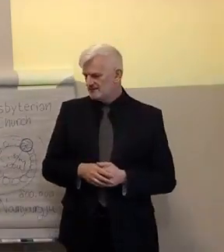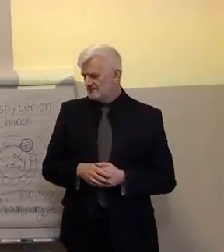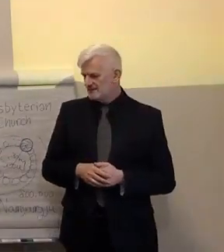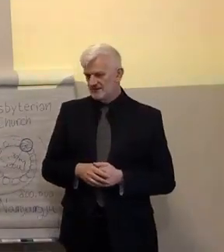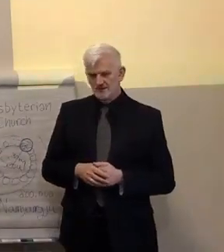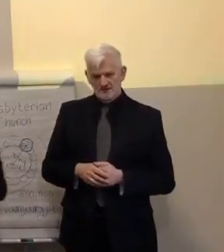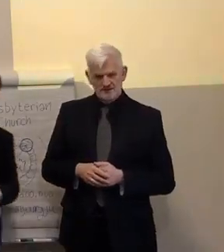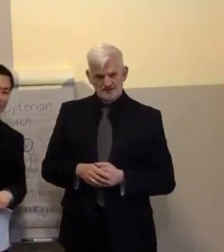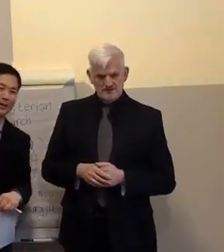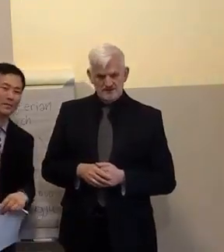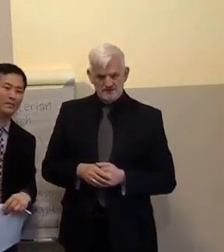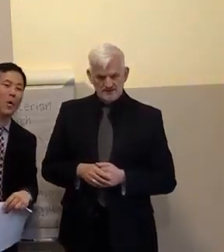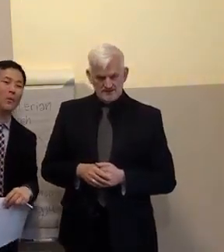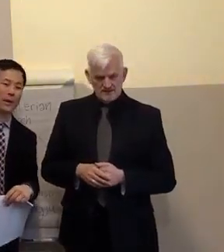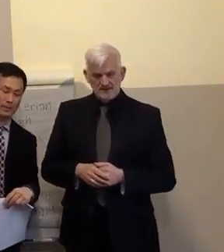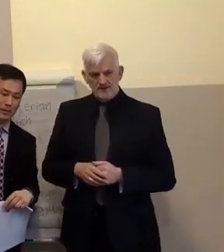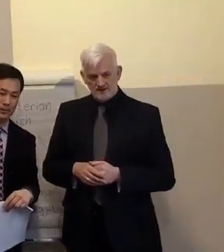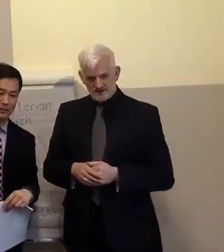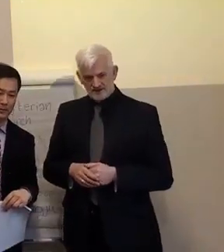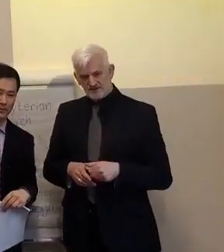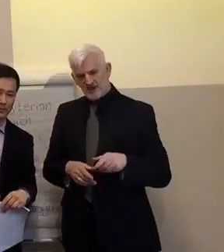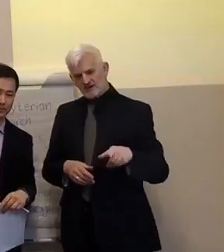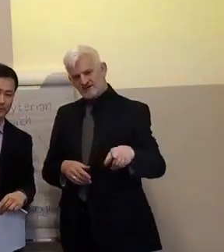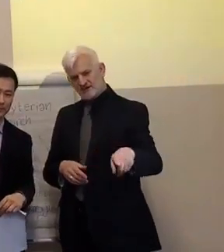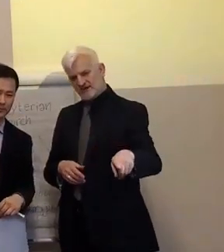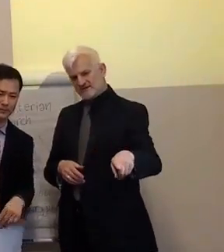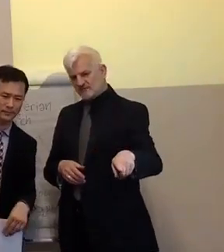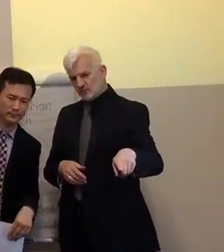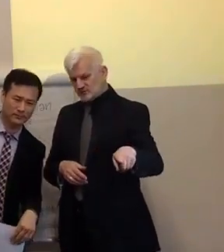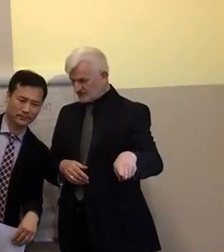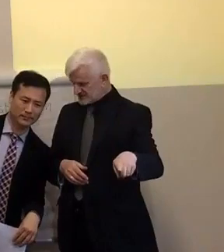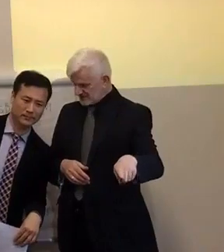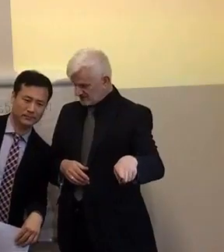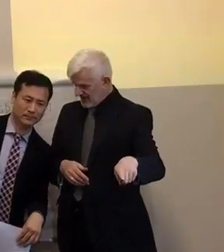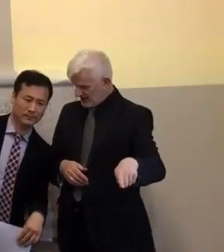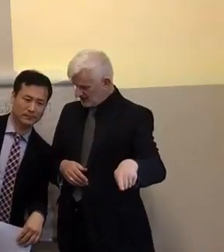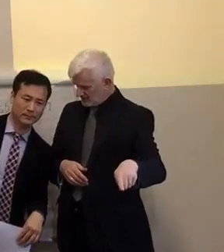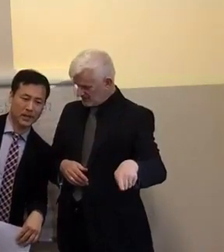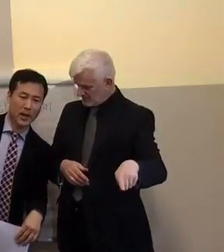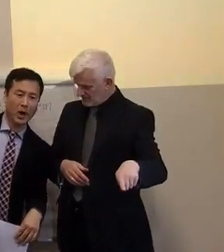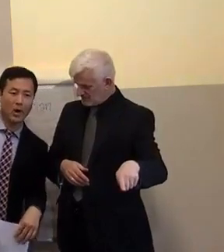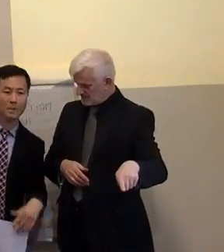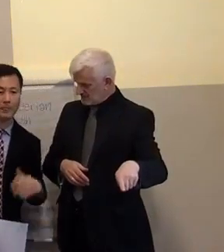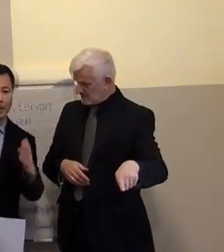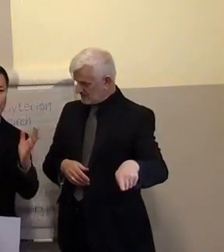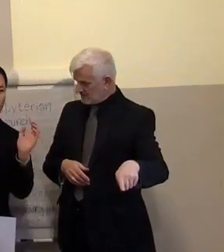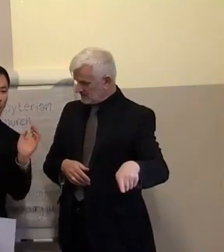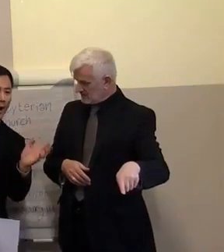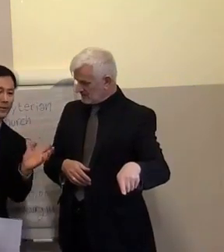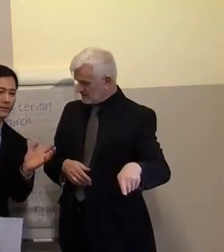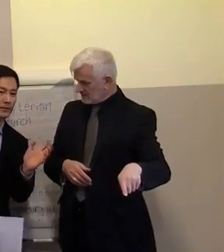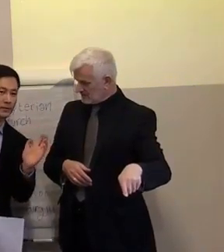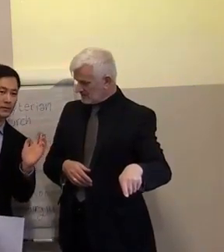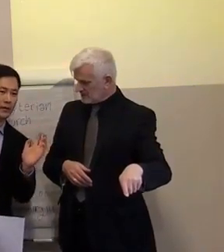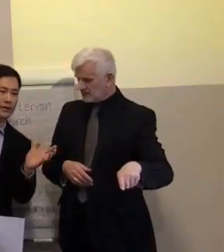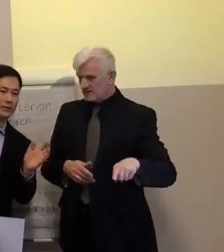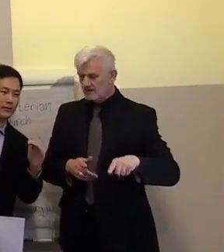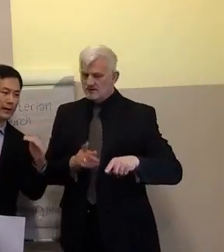Through them, we met more people. They Muslims still now. Wife is